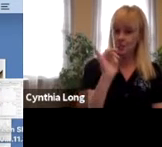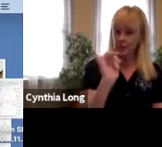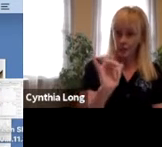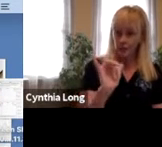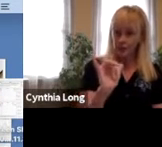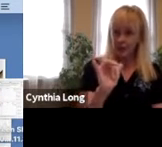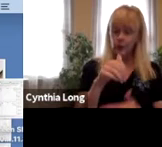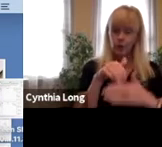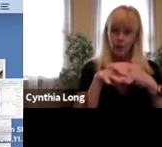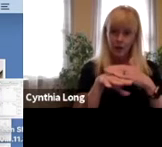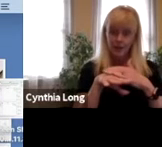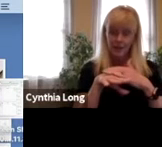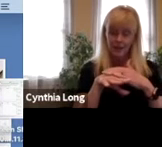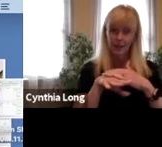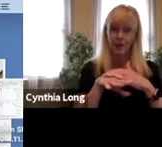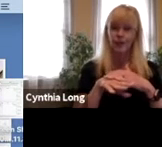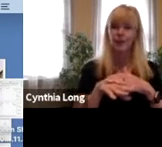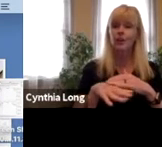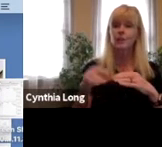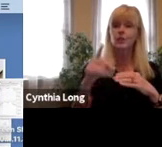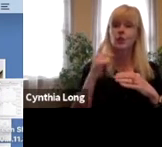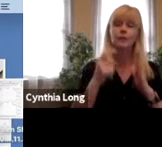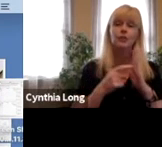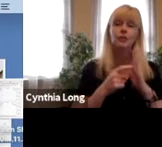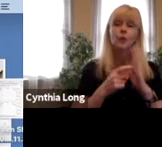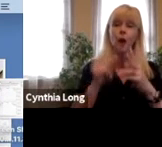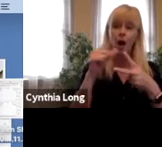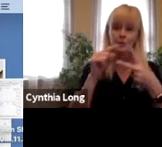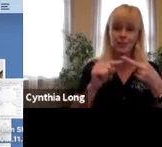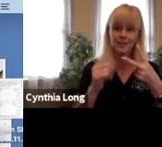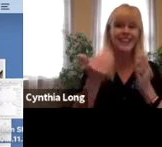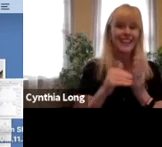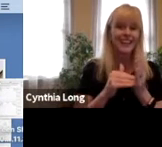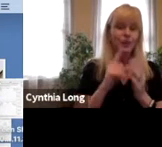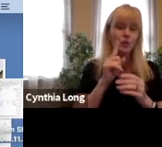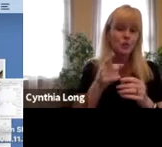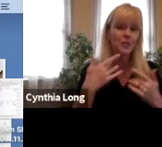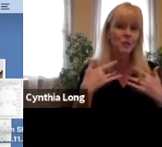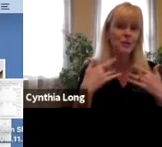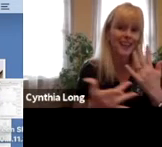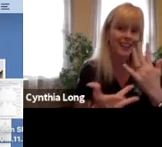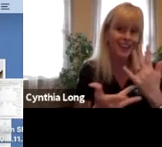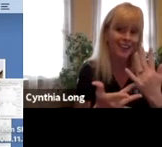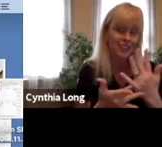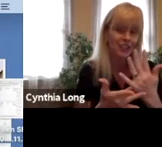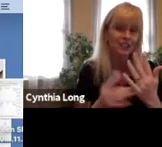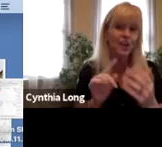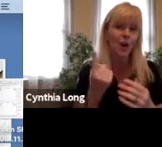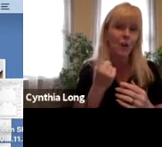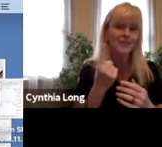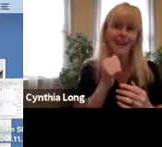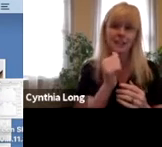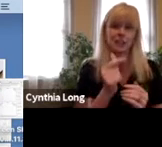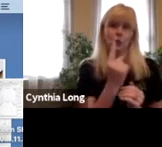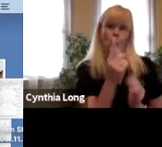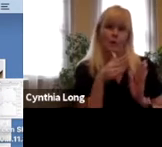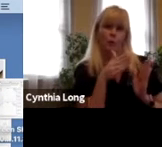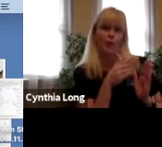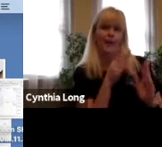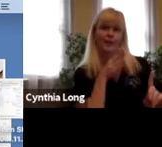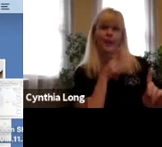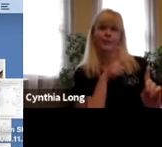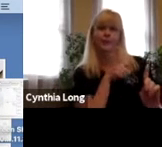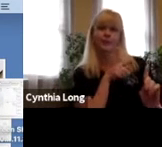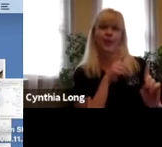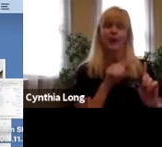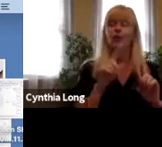Okay, so this is what it looks like when you come in here. Notice you have two options. Again, usually with technology, there's always not just